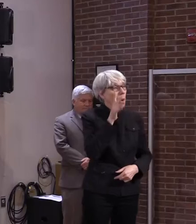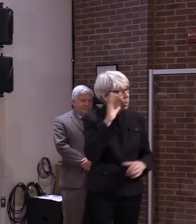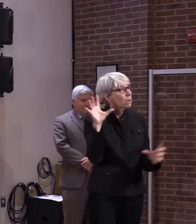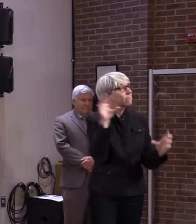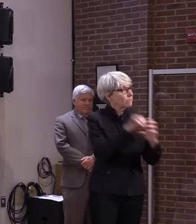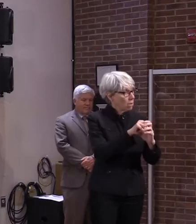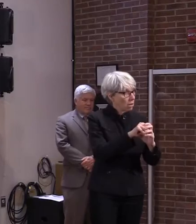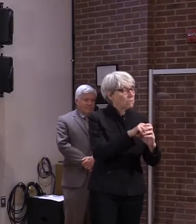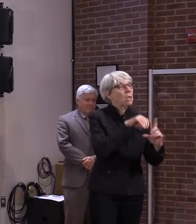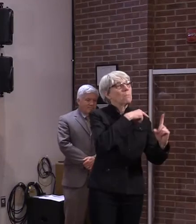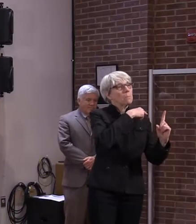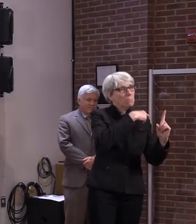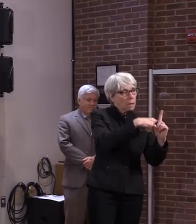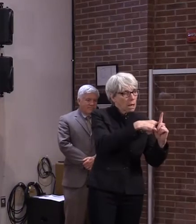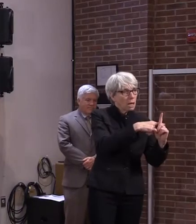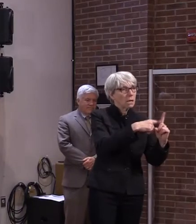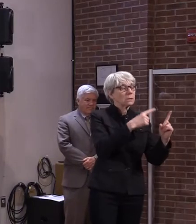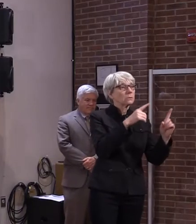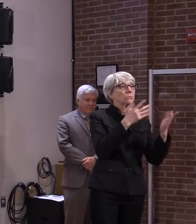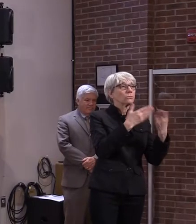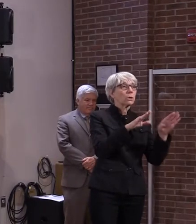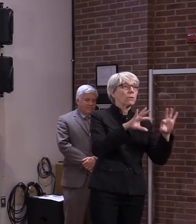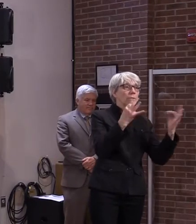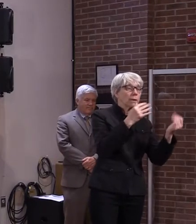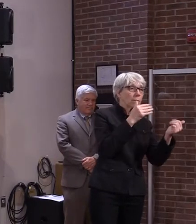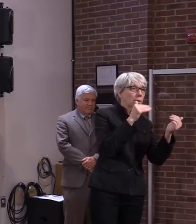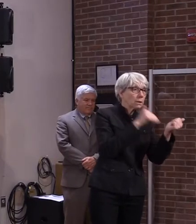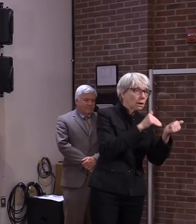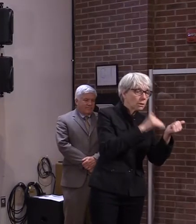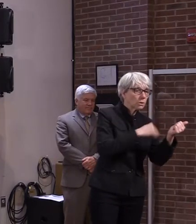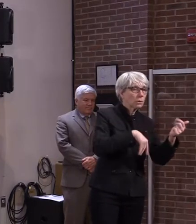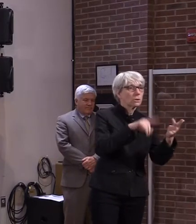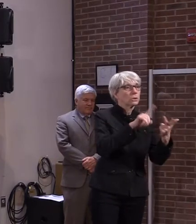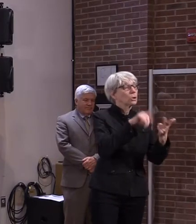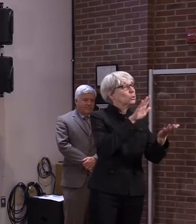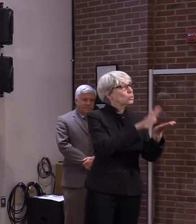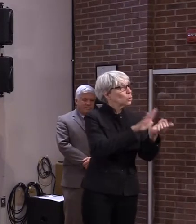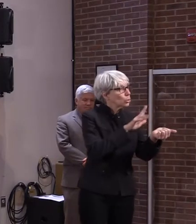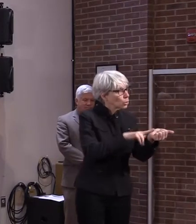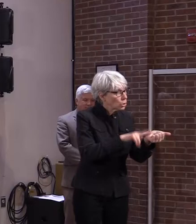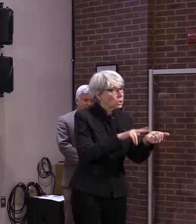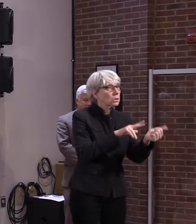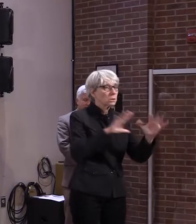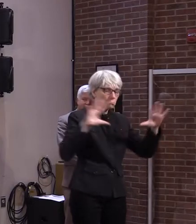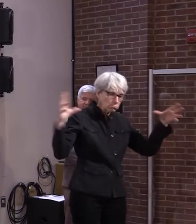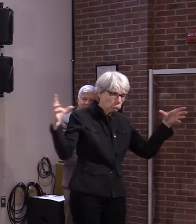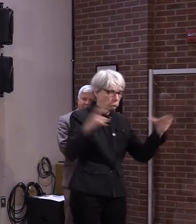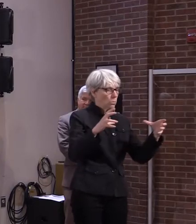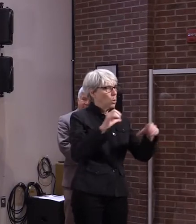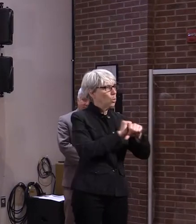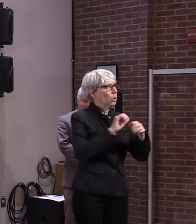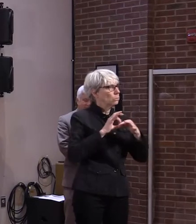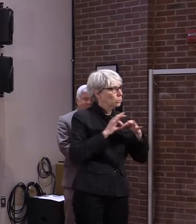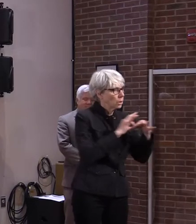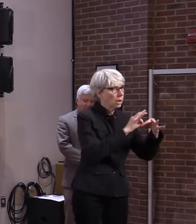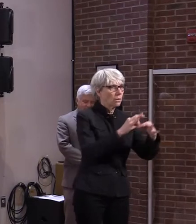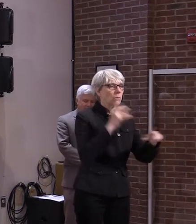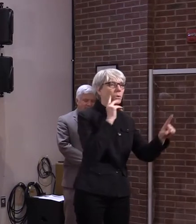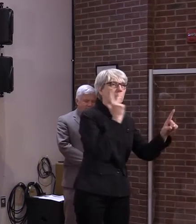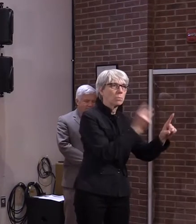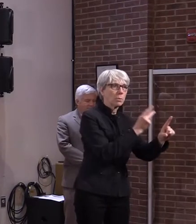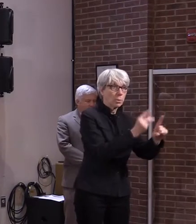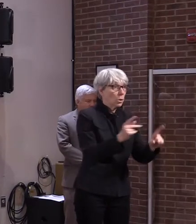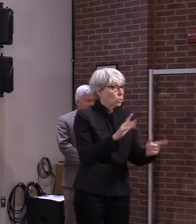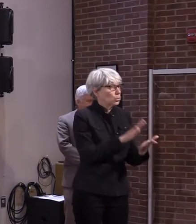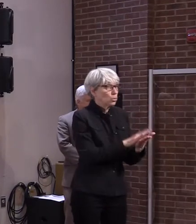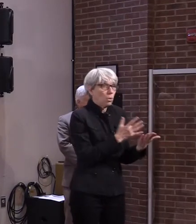as well as family practitioners, as well as school-based clinics, which are already operating and will continue